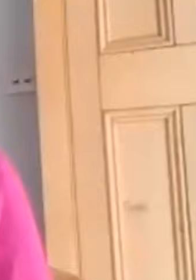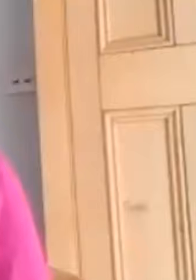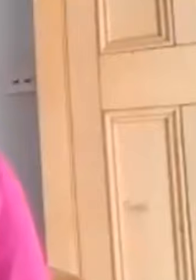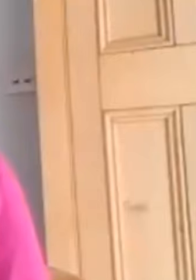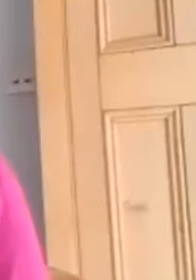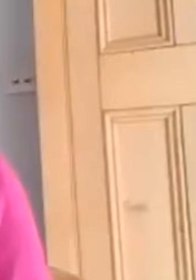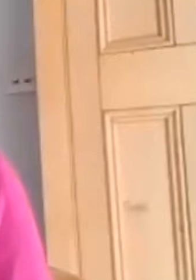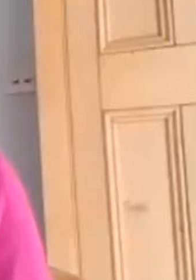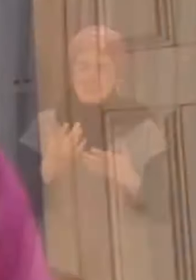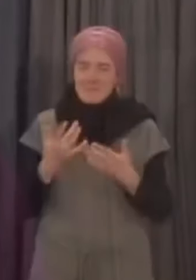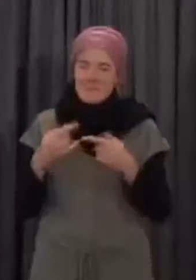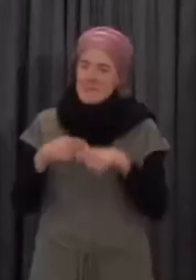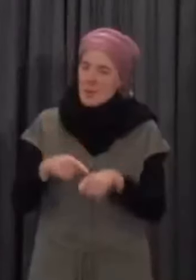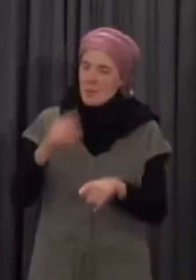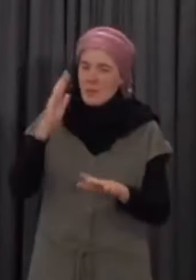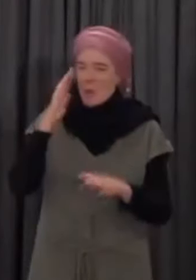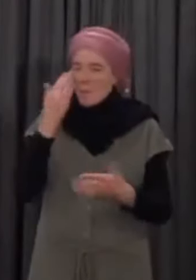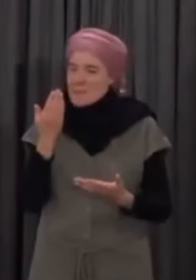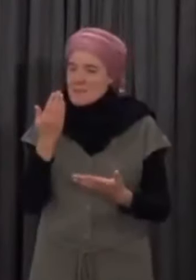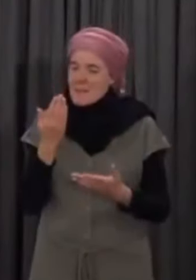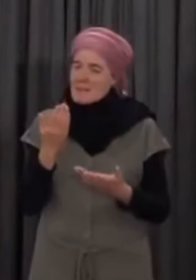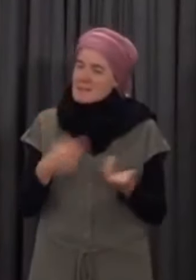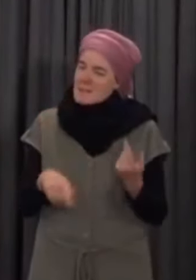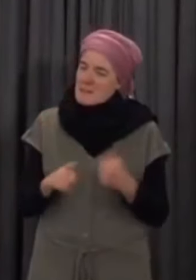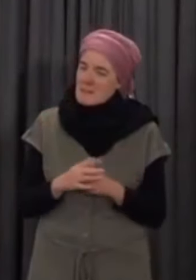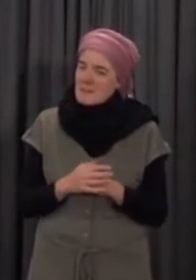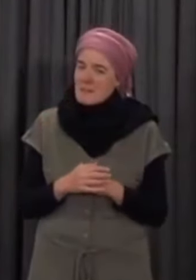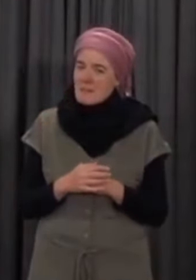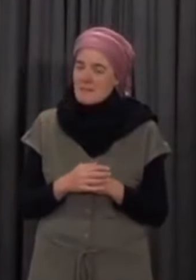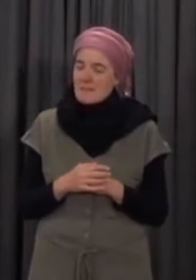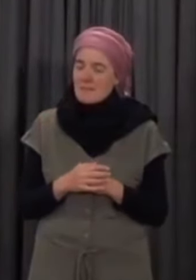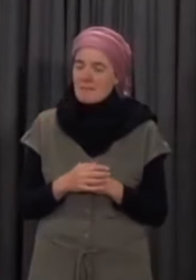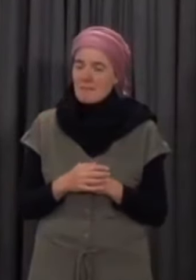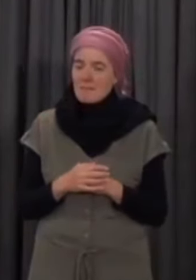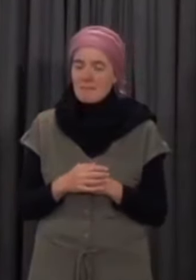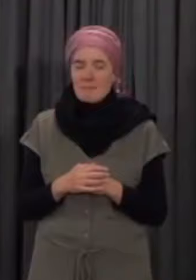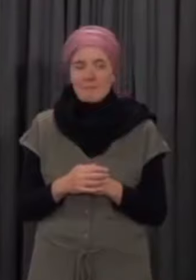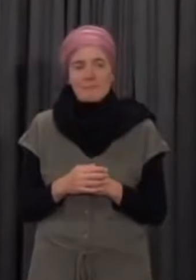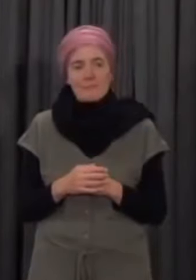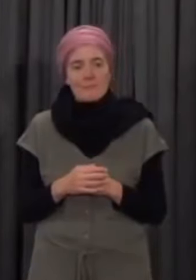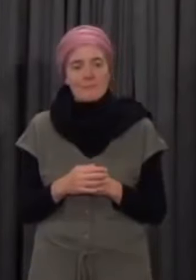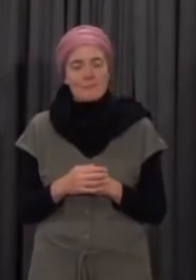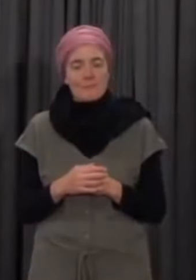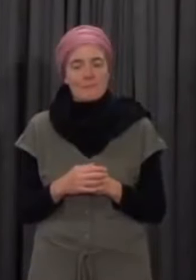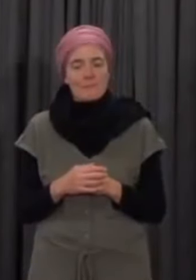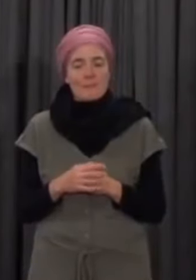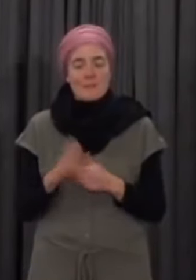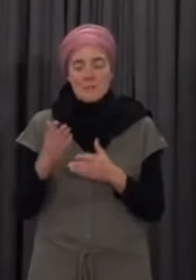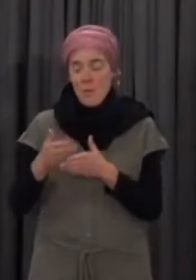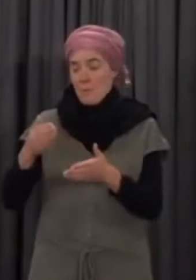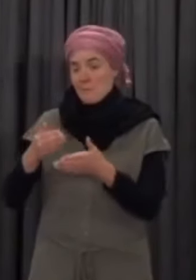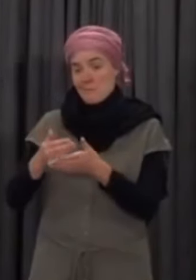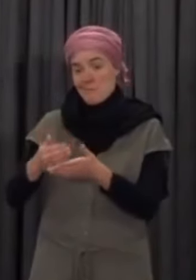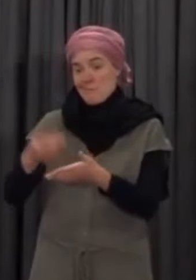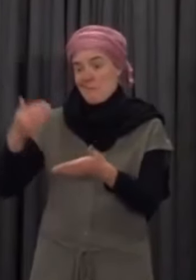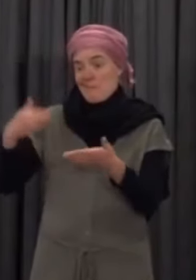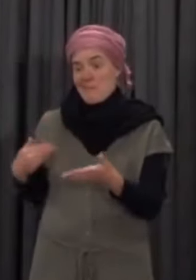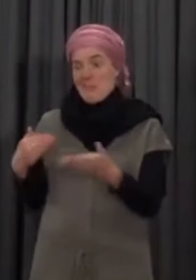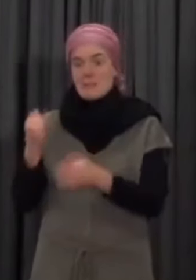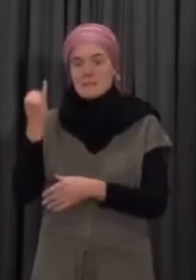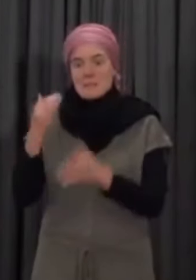weekend? Well, again, I think if you look back over the 6 weeks, the major message you